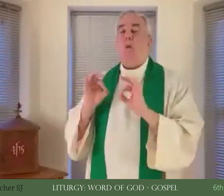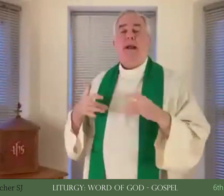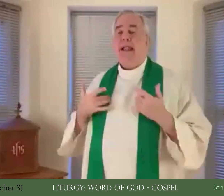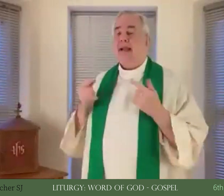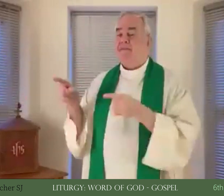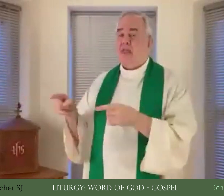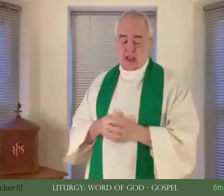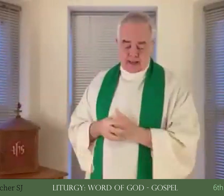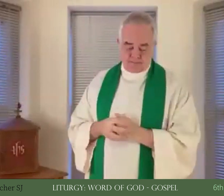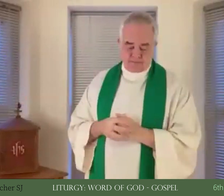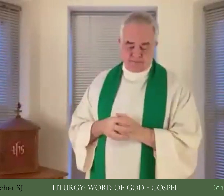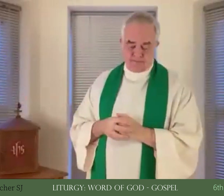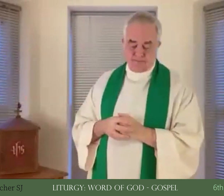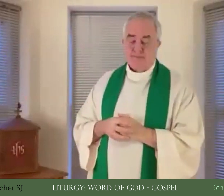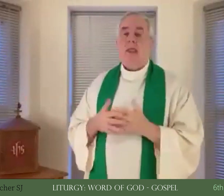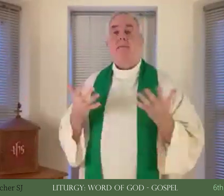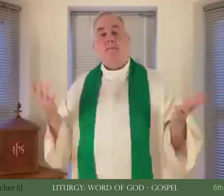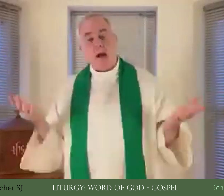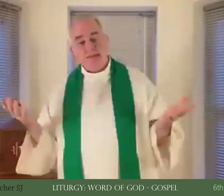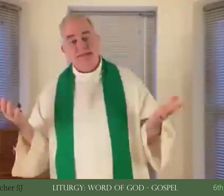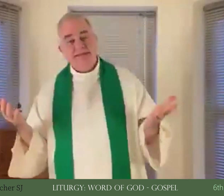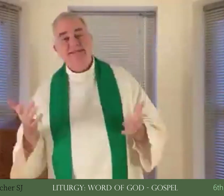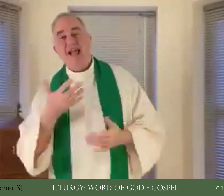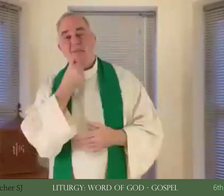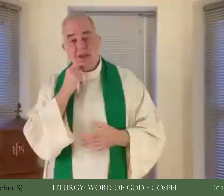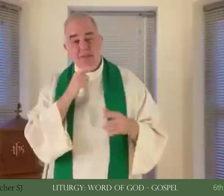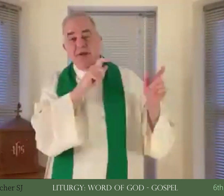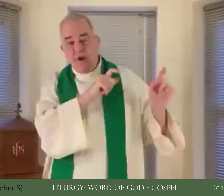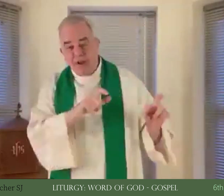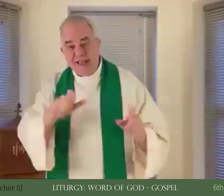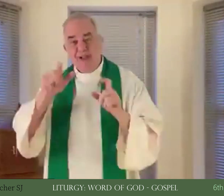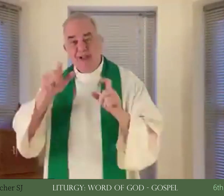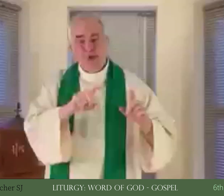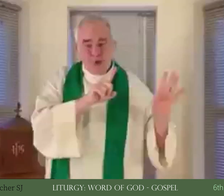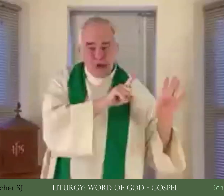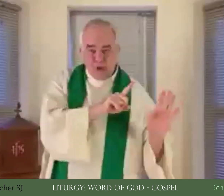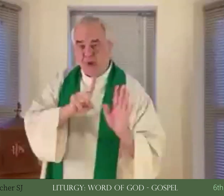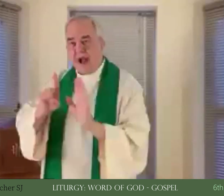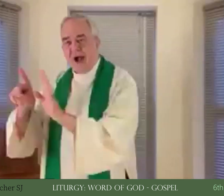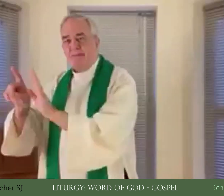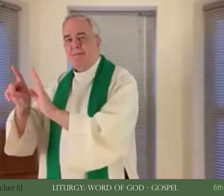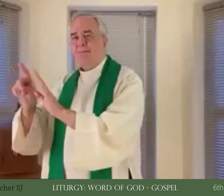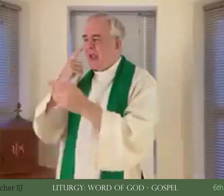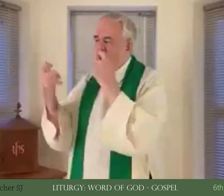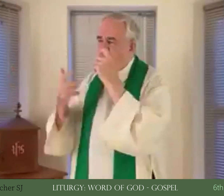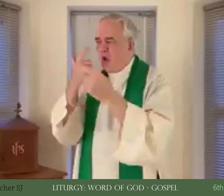Robert lived there. But people continued to come to